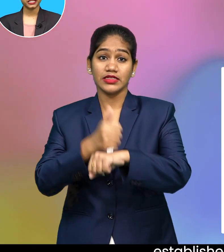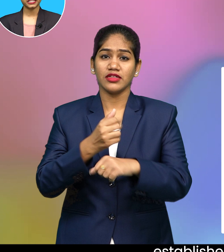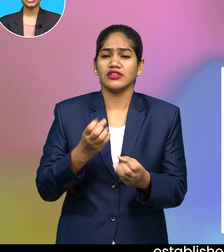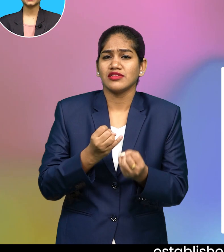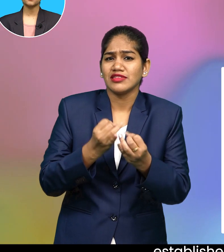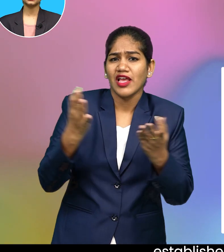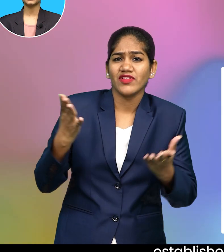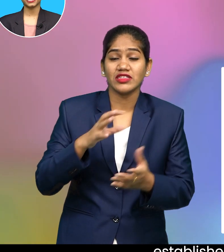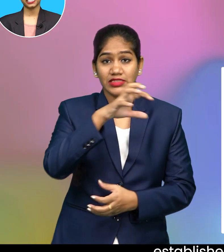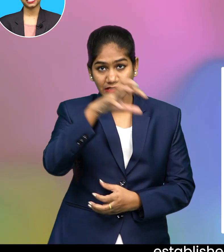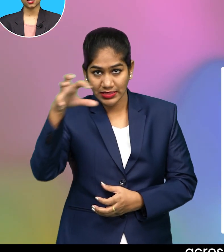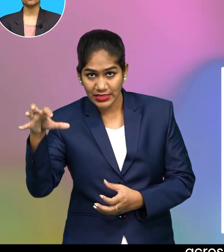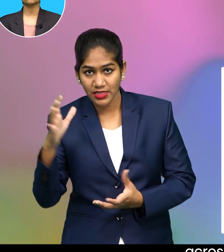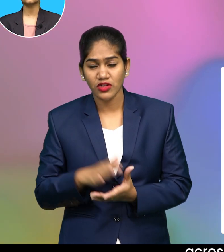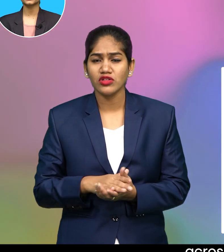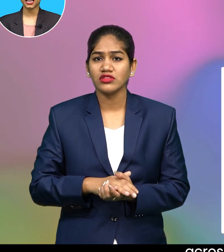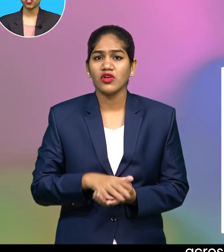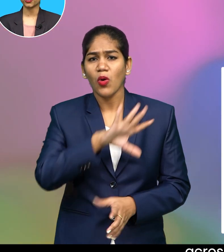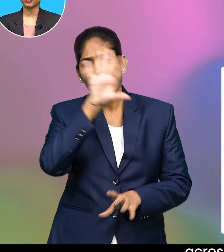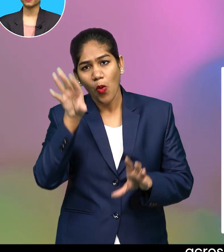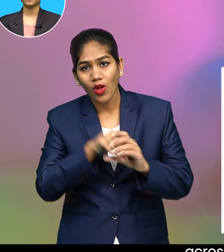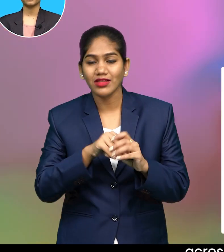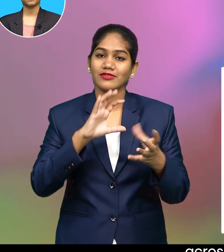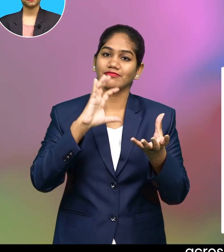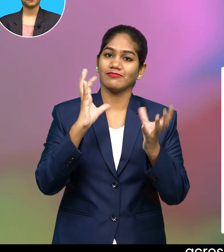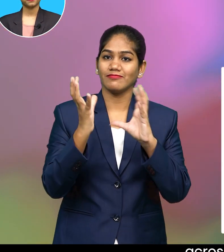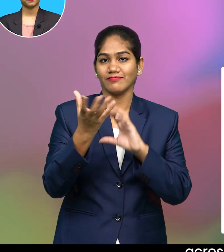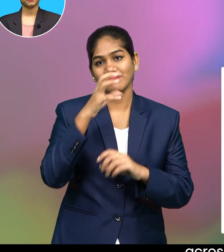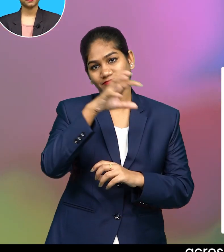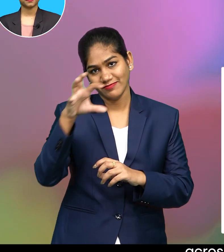established in several states across the country.